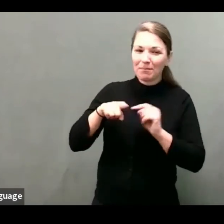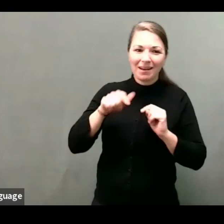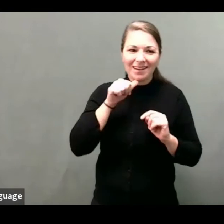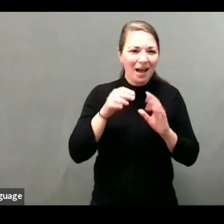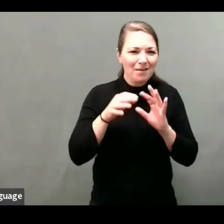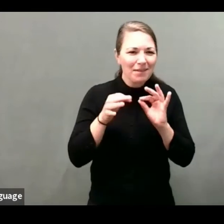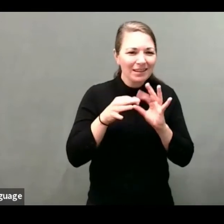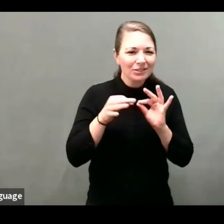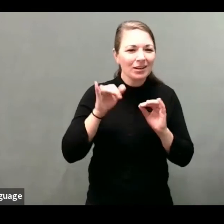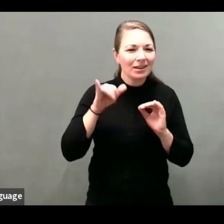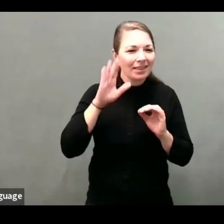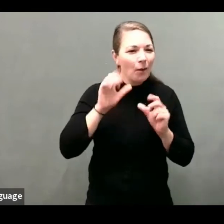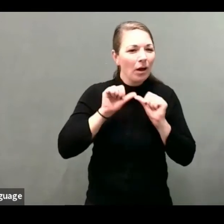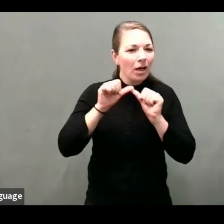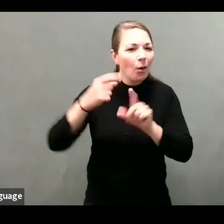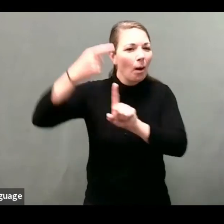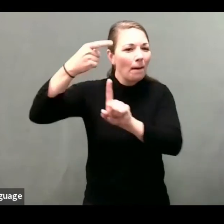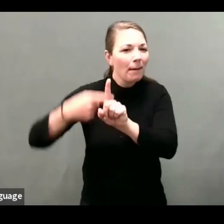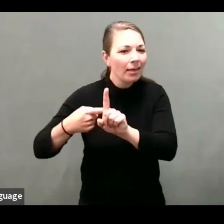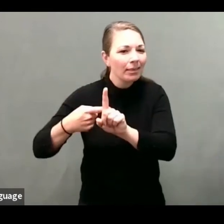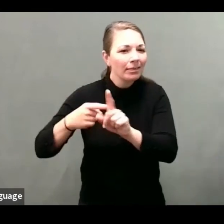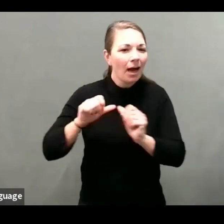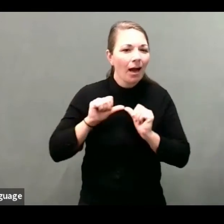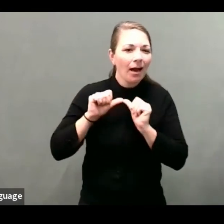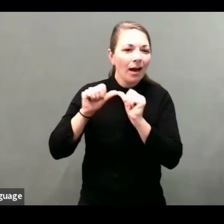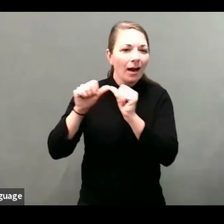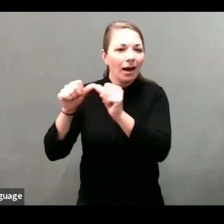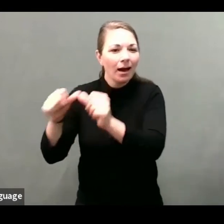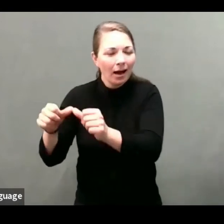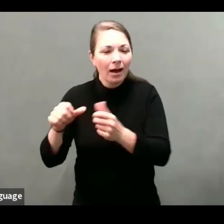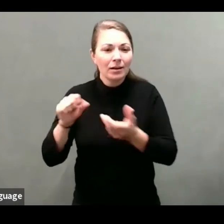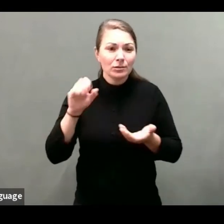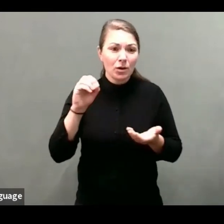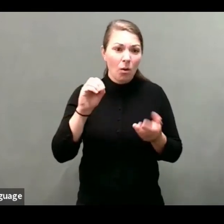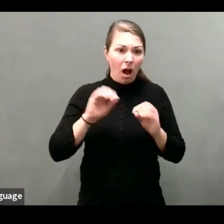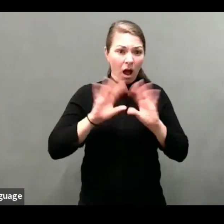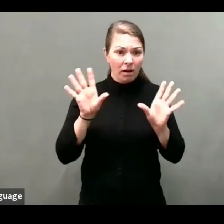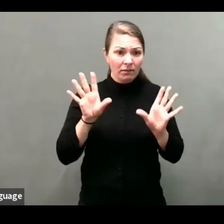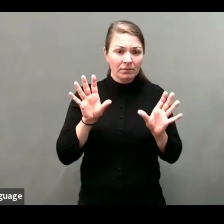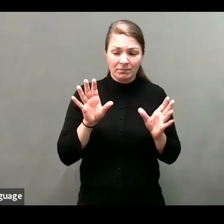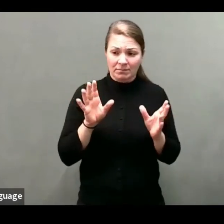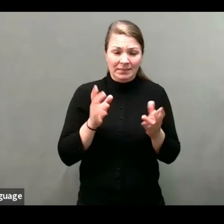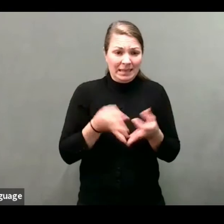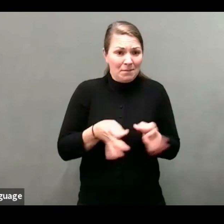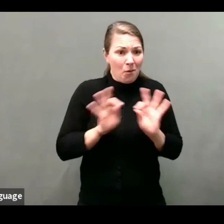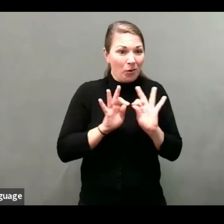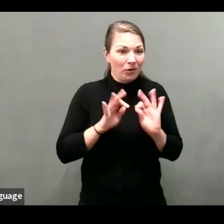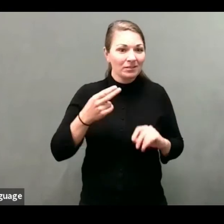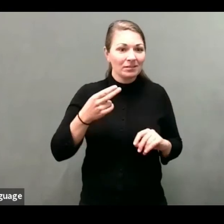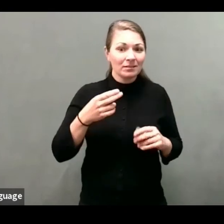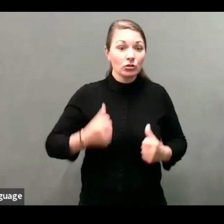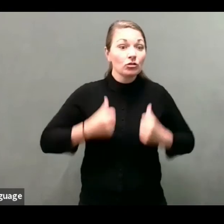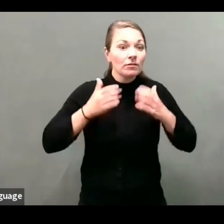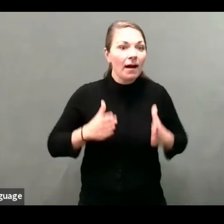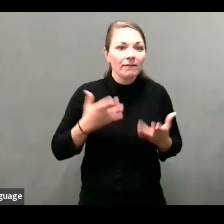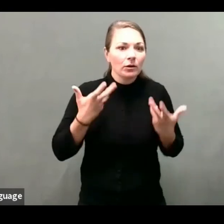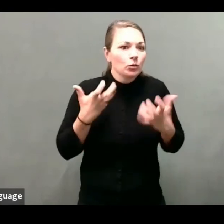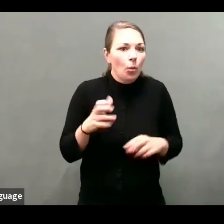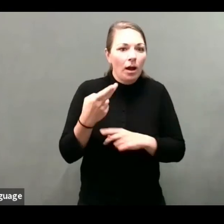And so, that's important. Yeah, it's important. So of course the survivor does not want to get HIV. They want to say, yes, I want that, but just to say,